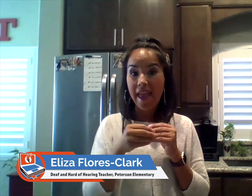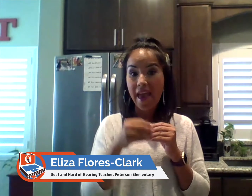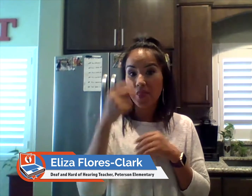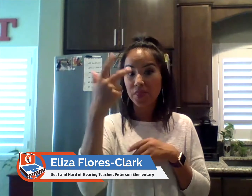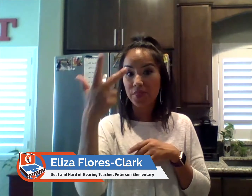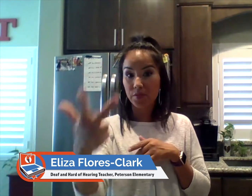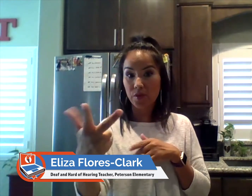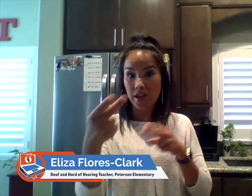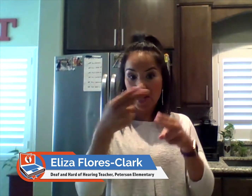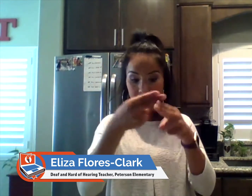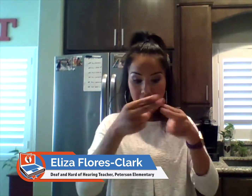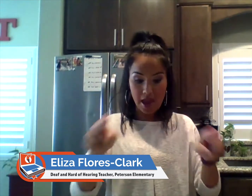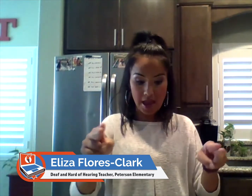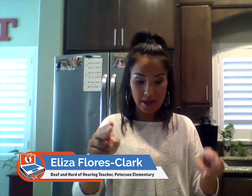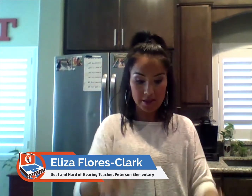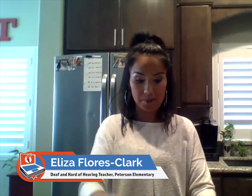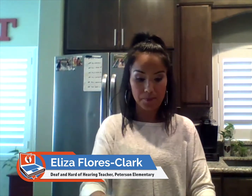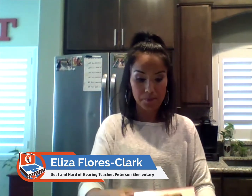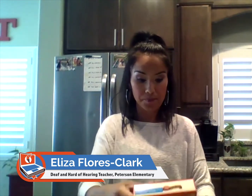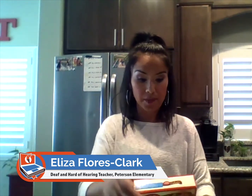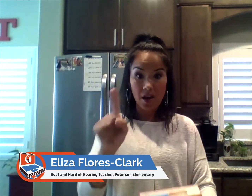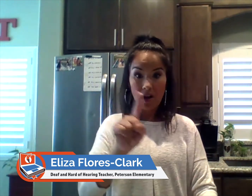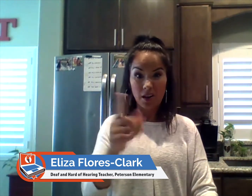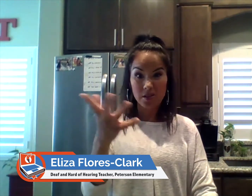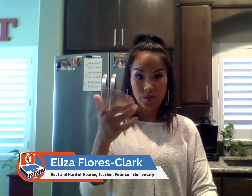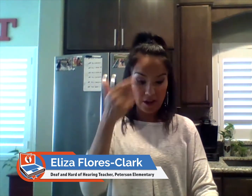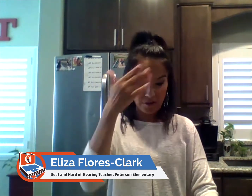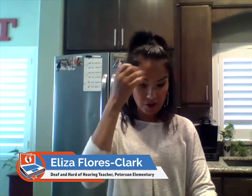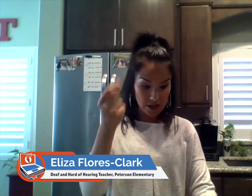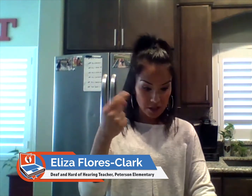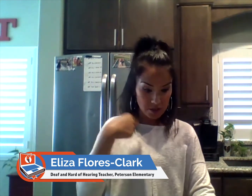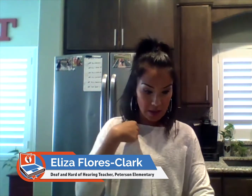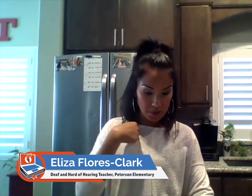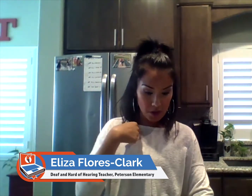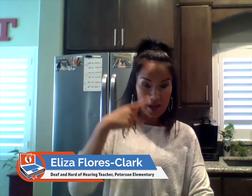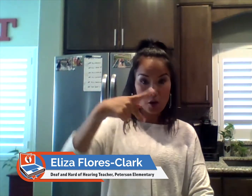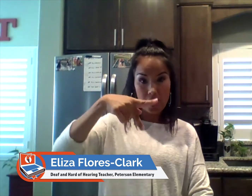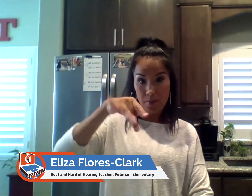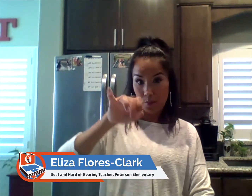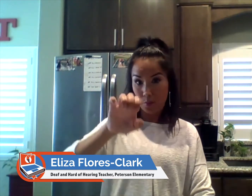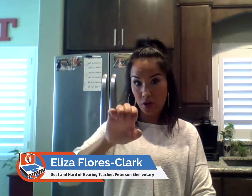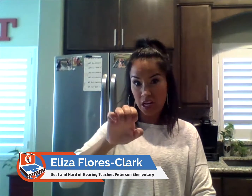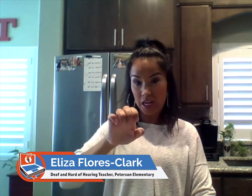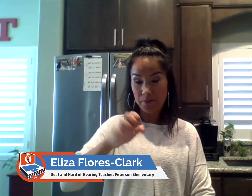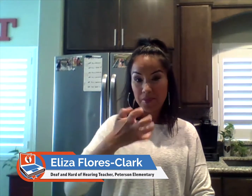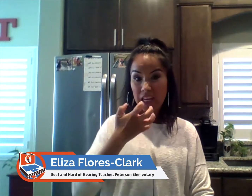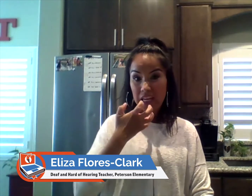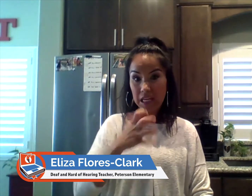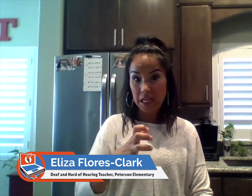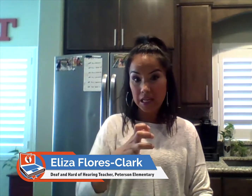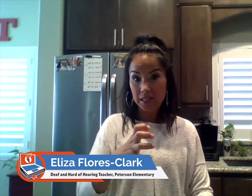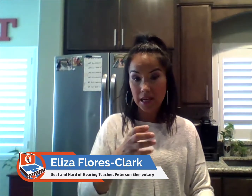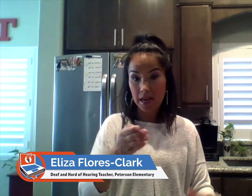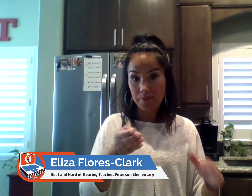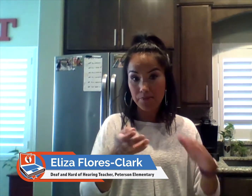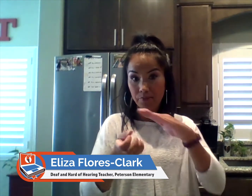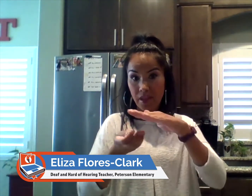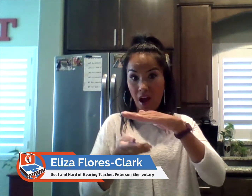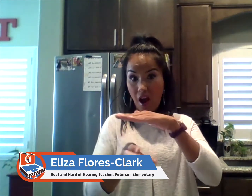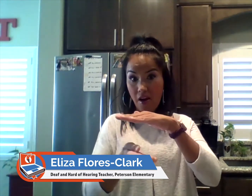and 3 eggs. Also, what I forgot to do is I'm going to go ahead and preheat our